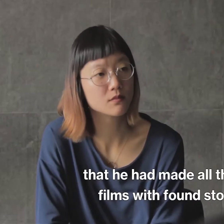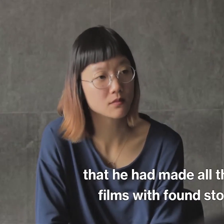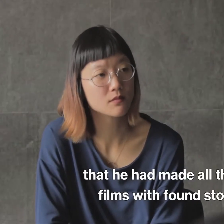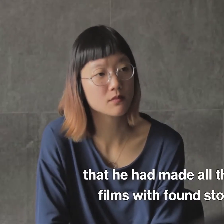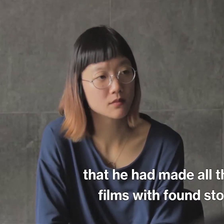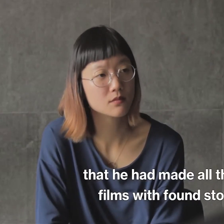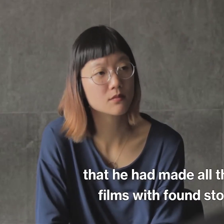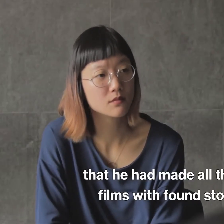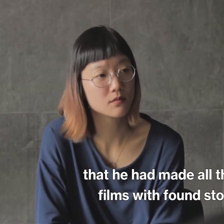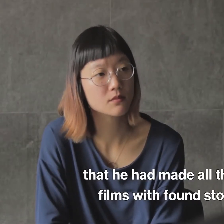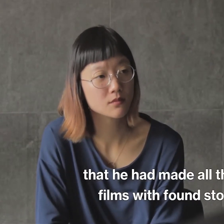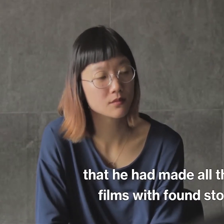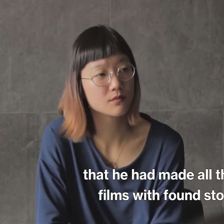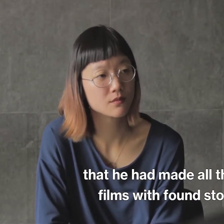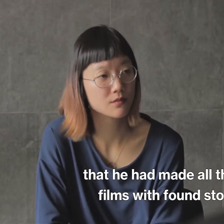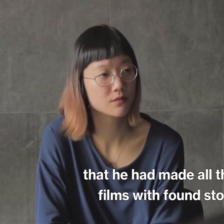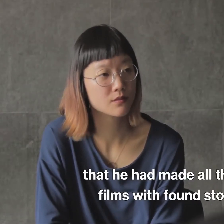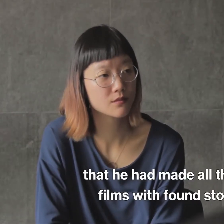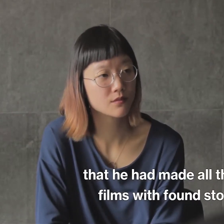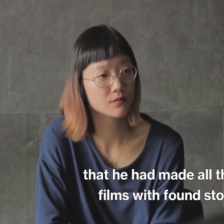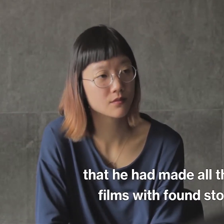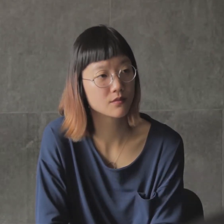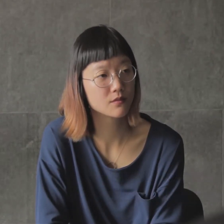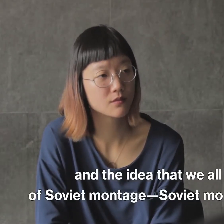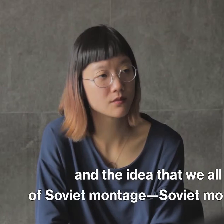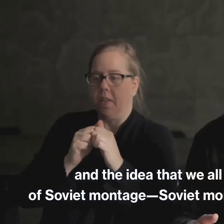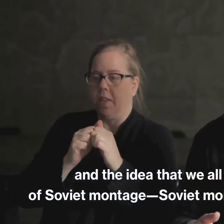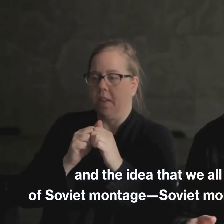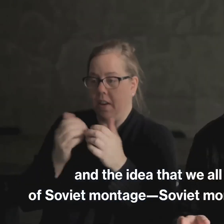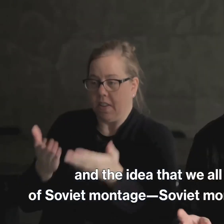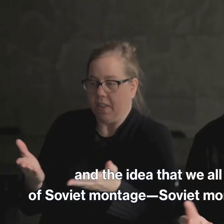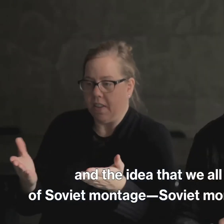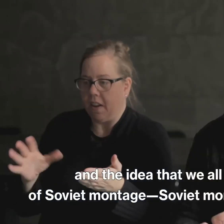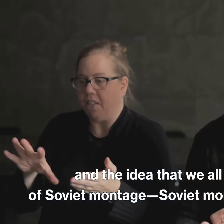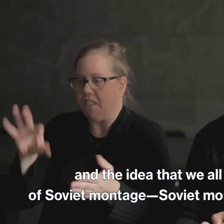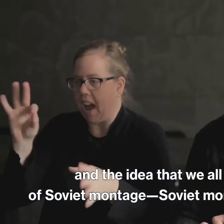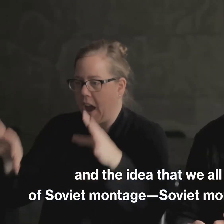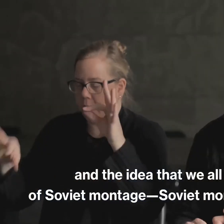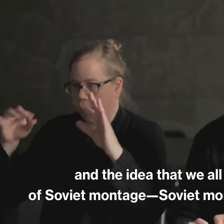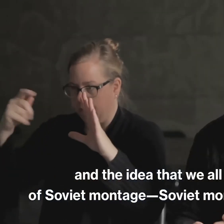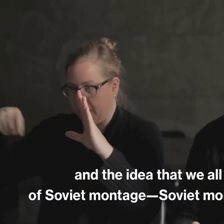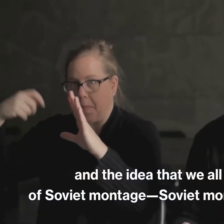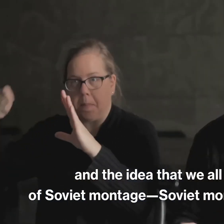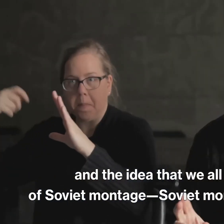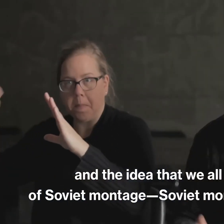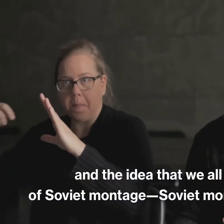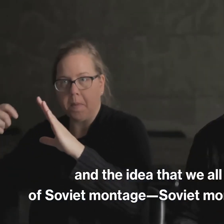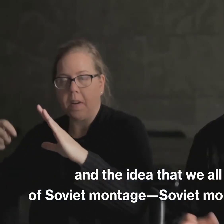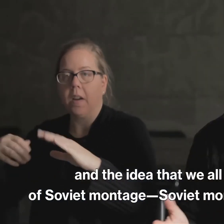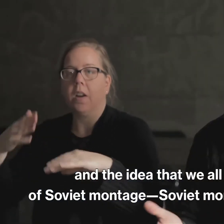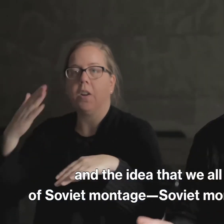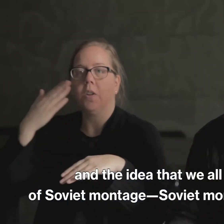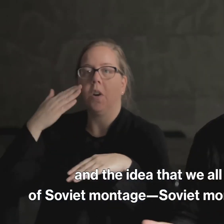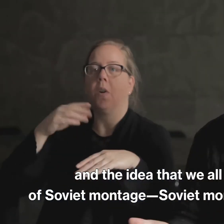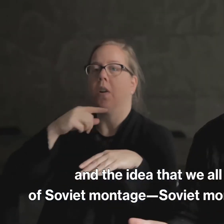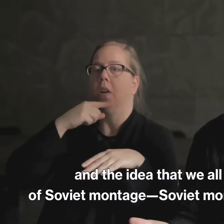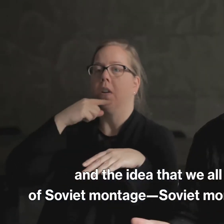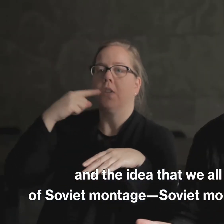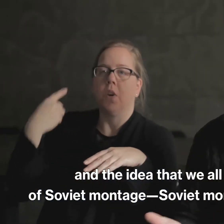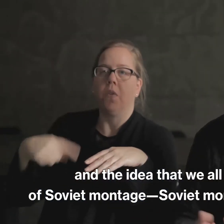films with found stock, and the idea that we all know of the Soviet montage theory. I'm